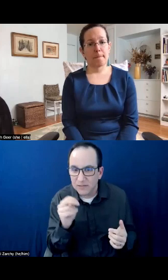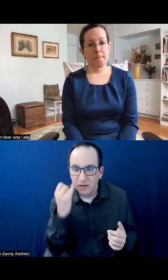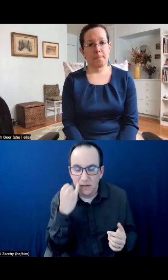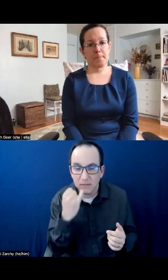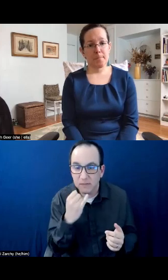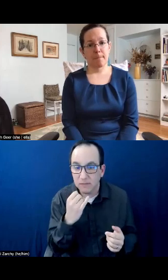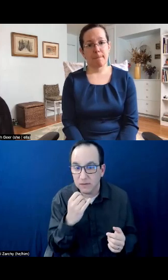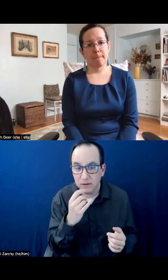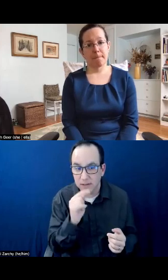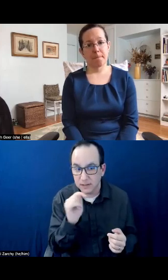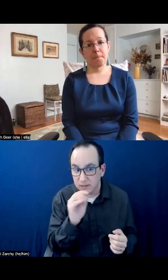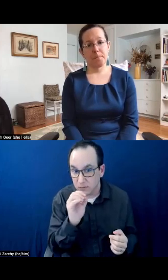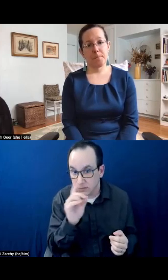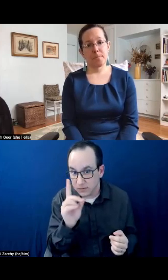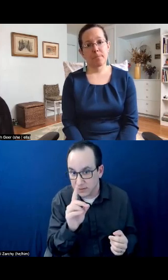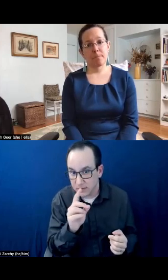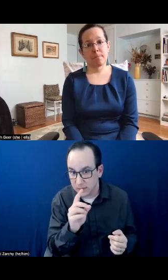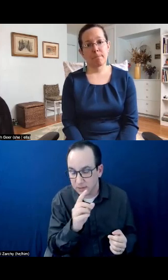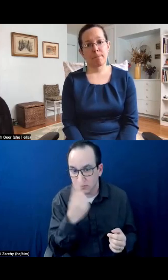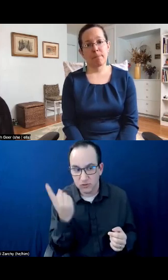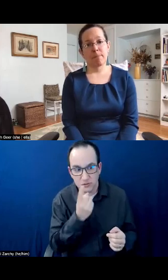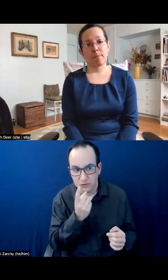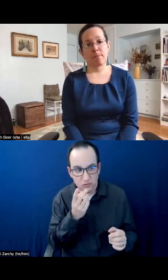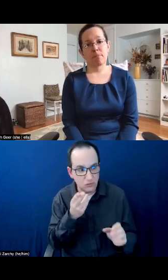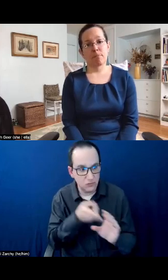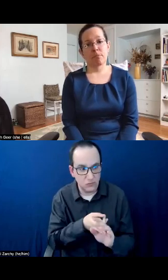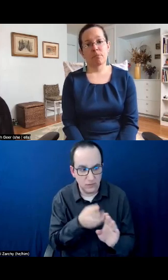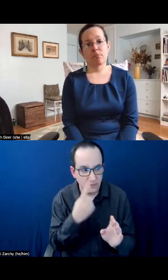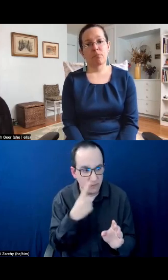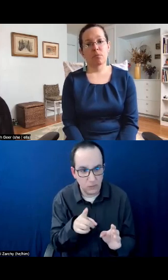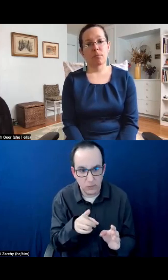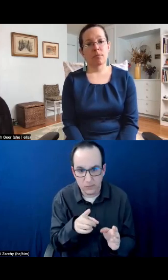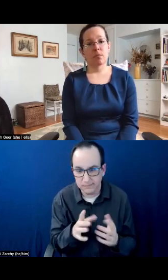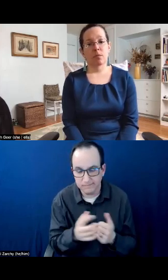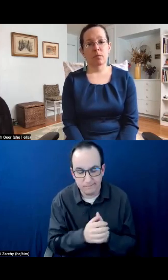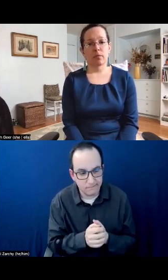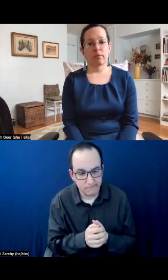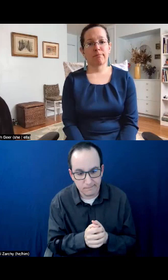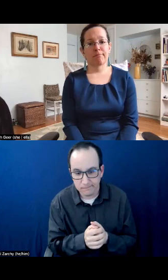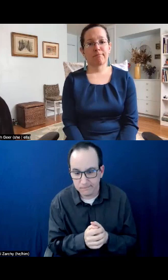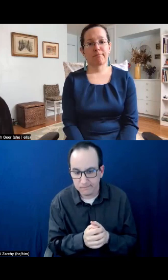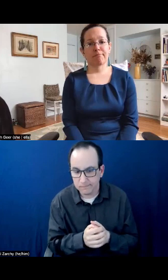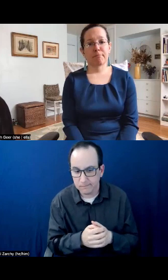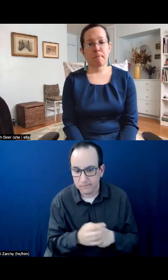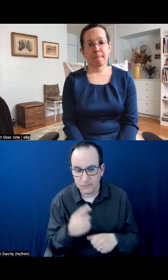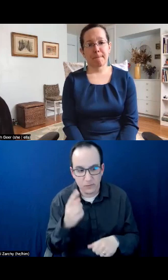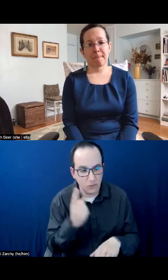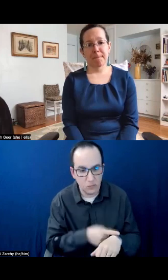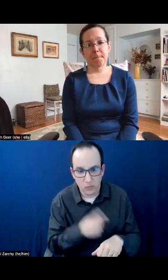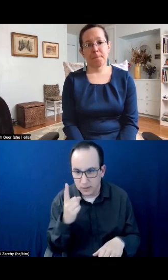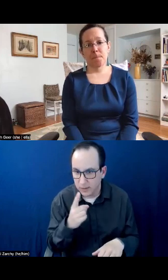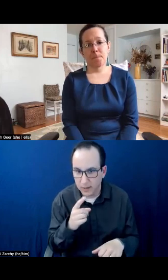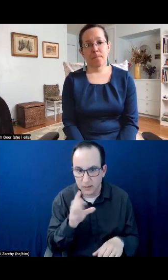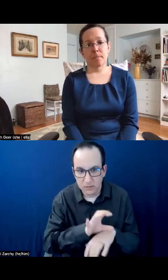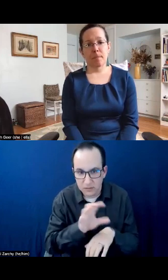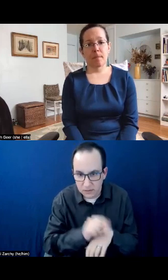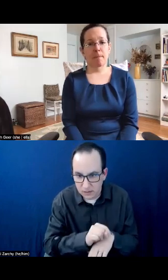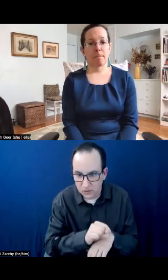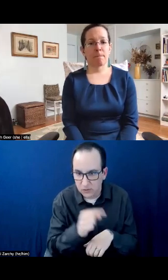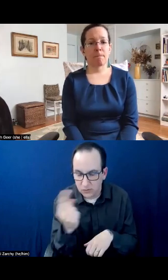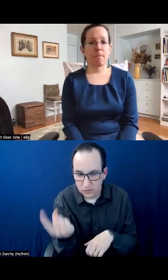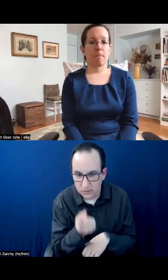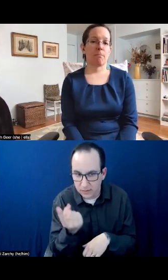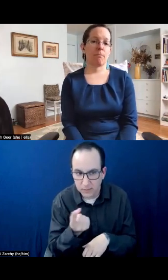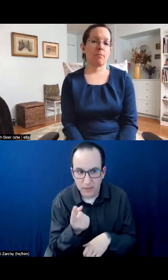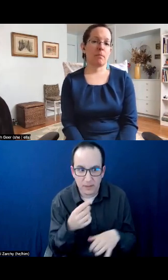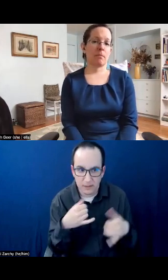everything for this specific student. Even if the teacher of the deaf is just joining